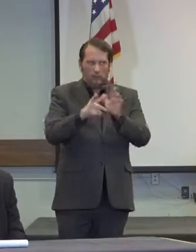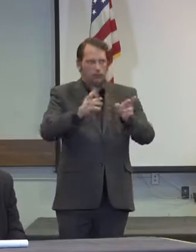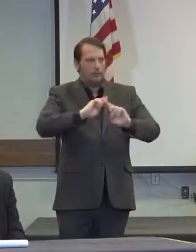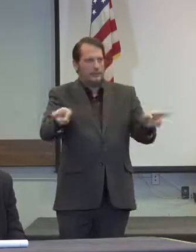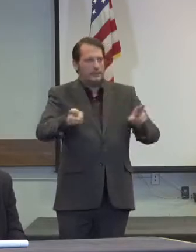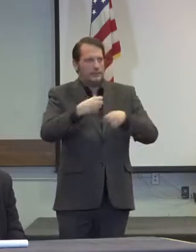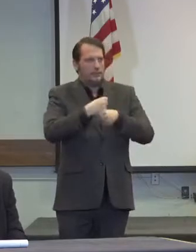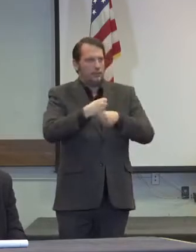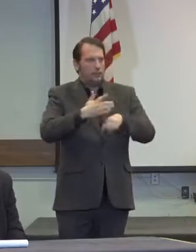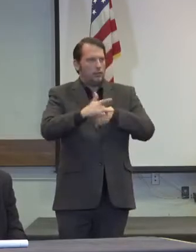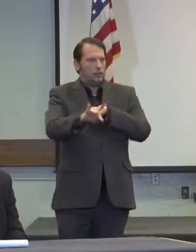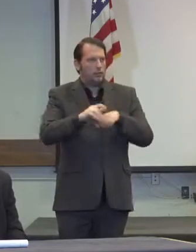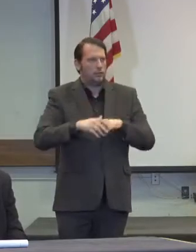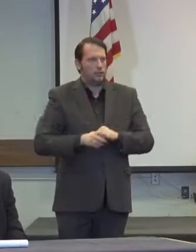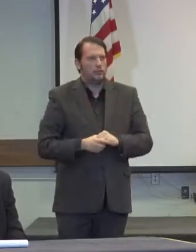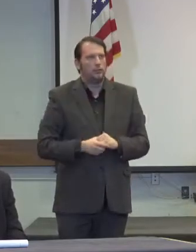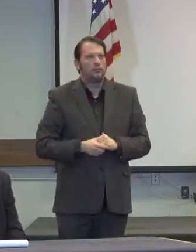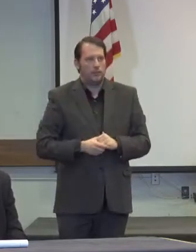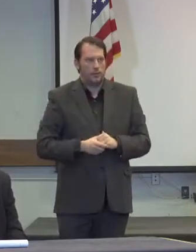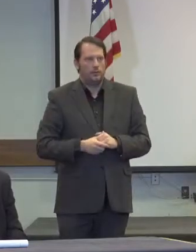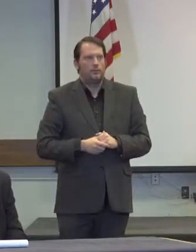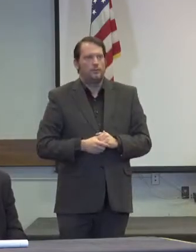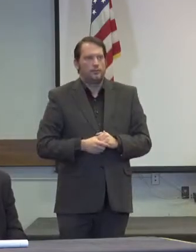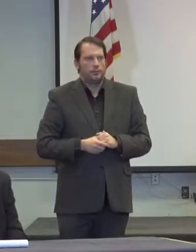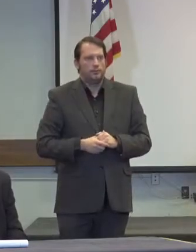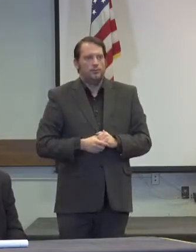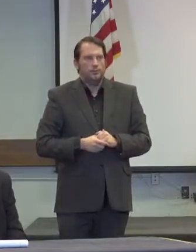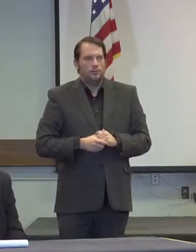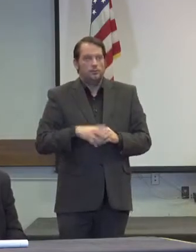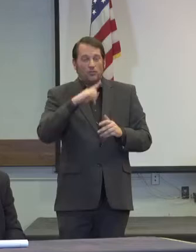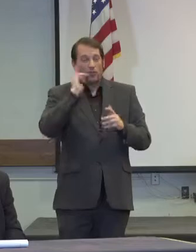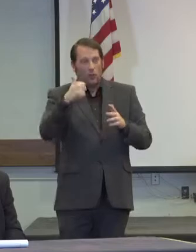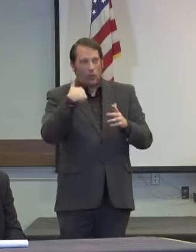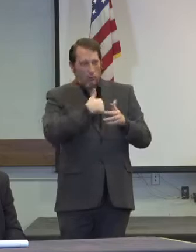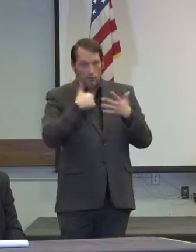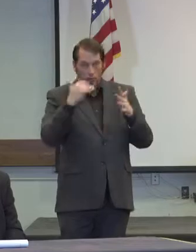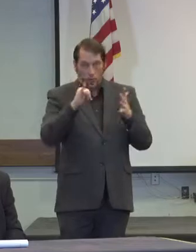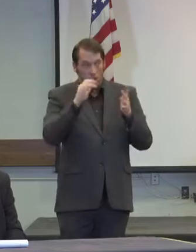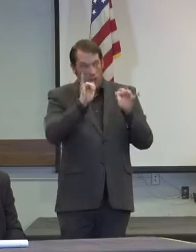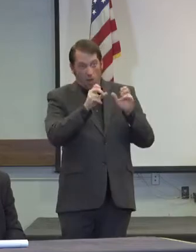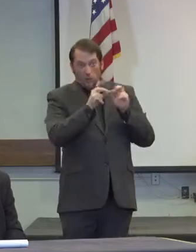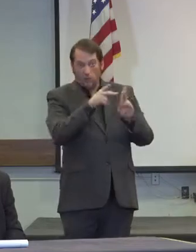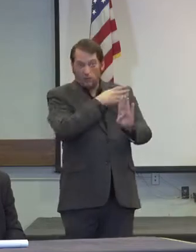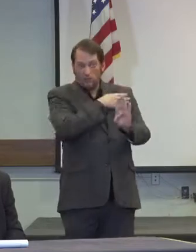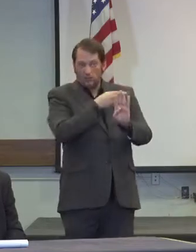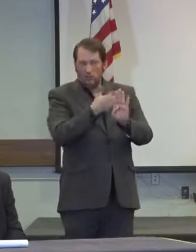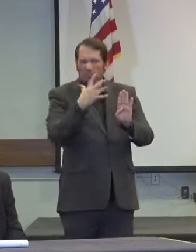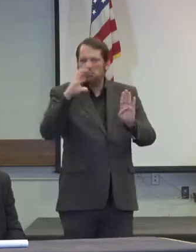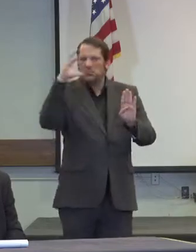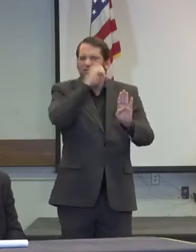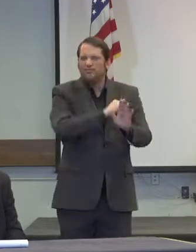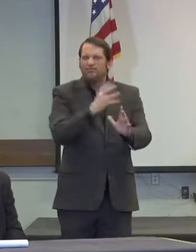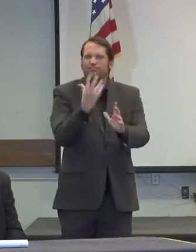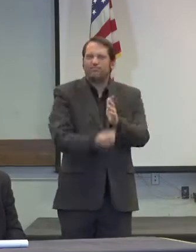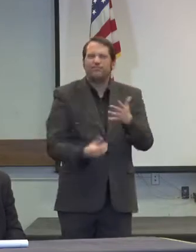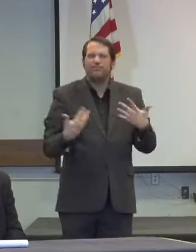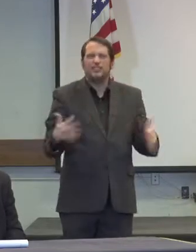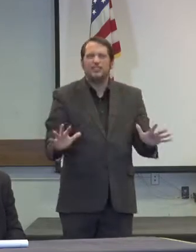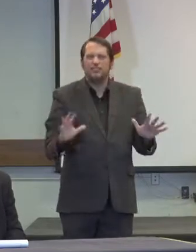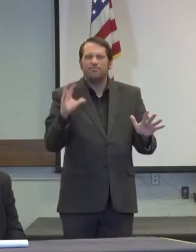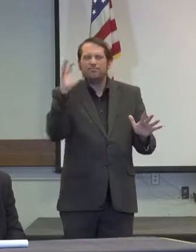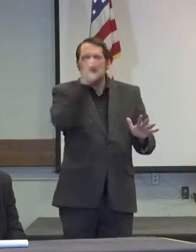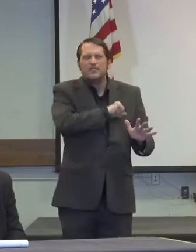to produce this. We lost an opportunity to get test kits out early. They're going to come,